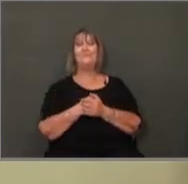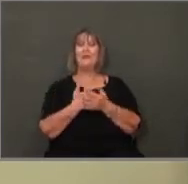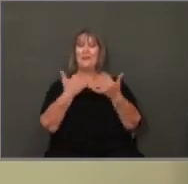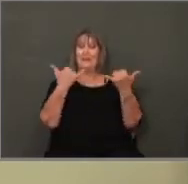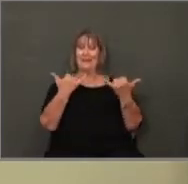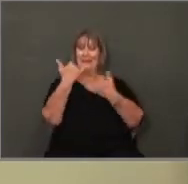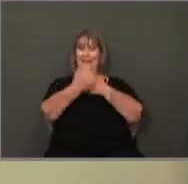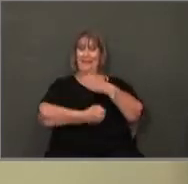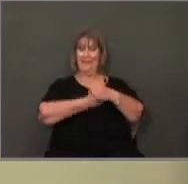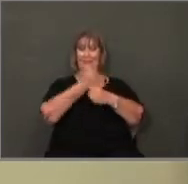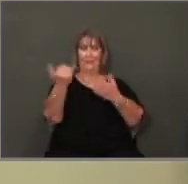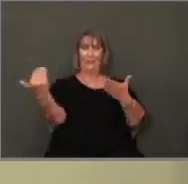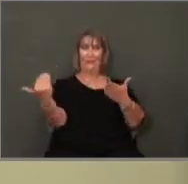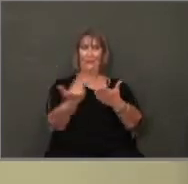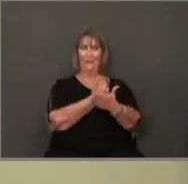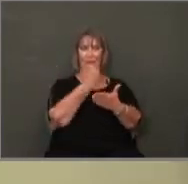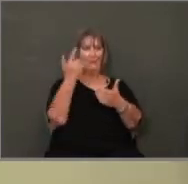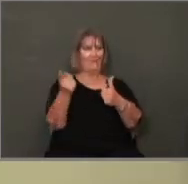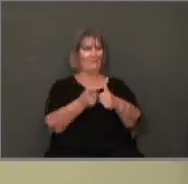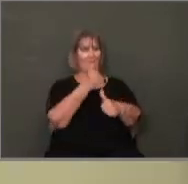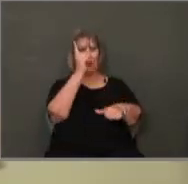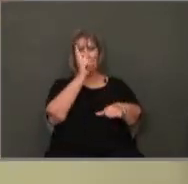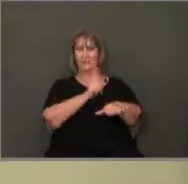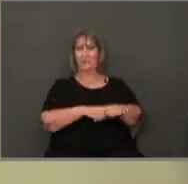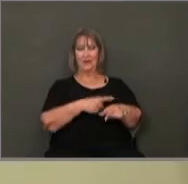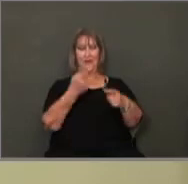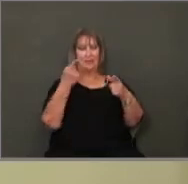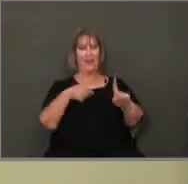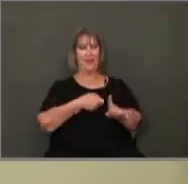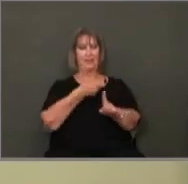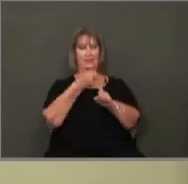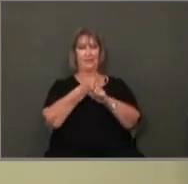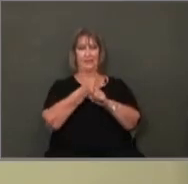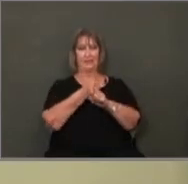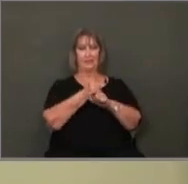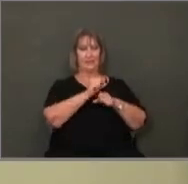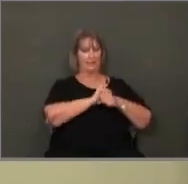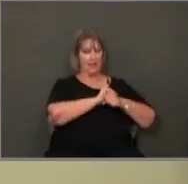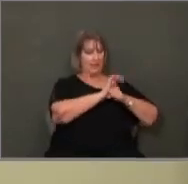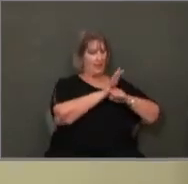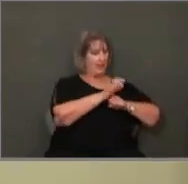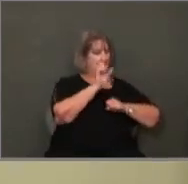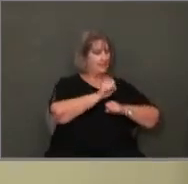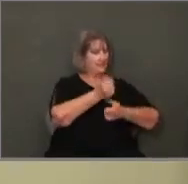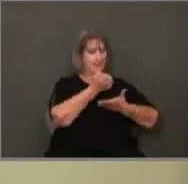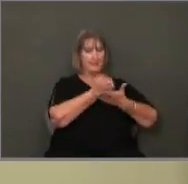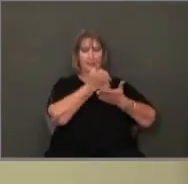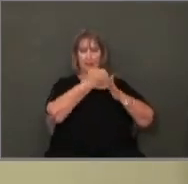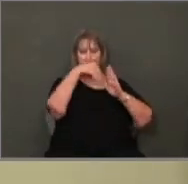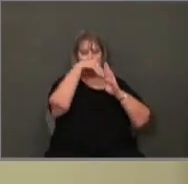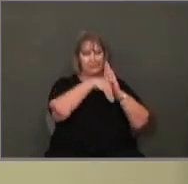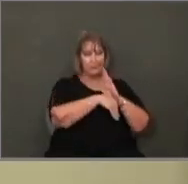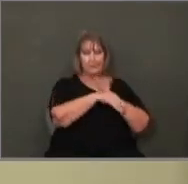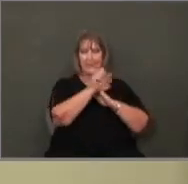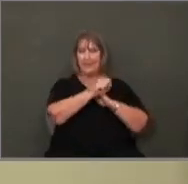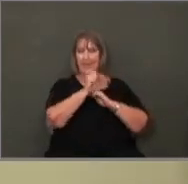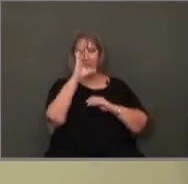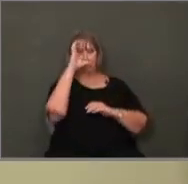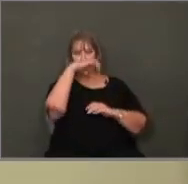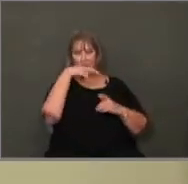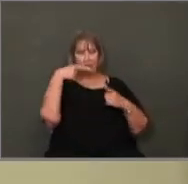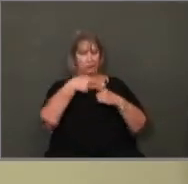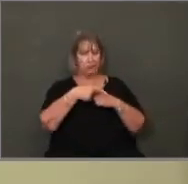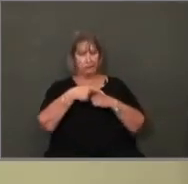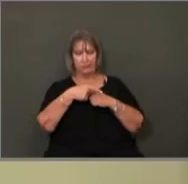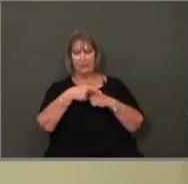right? We had these horrible pandemic and the economic crisis, right? This very strange phenomenon of